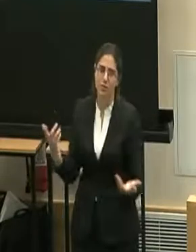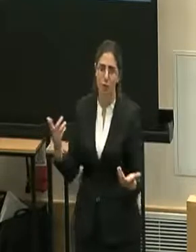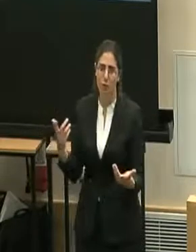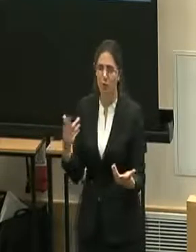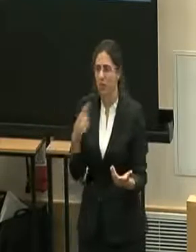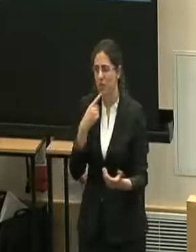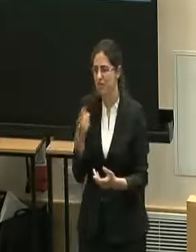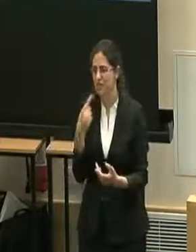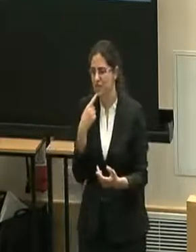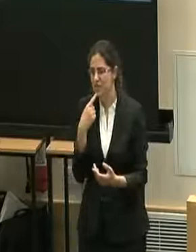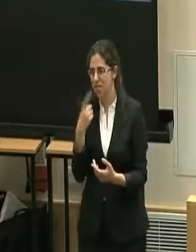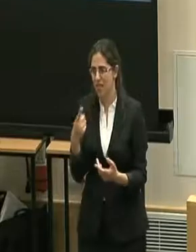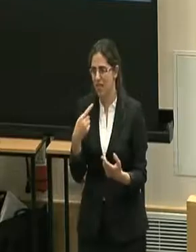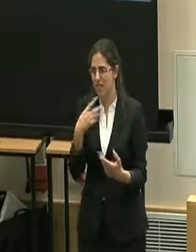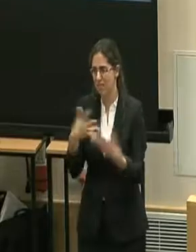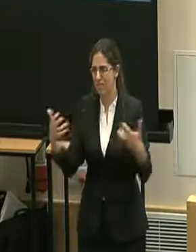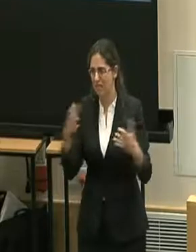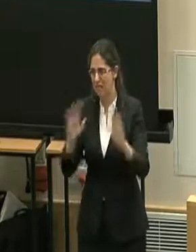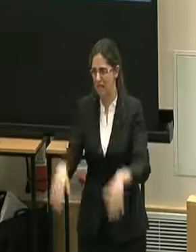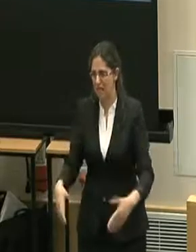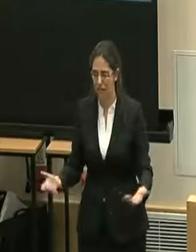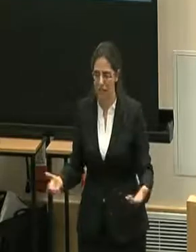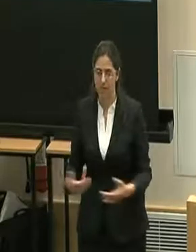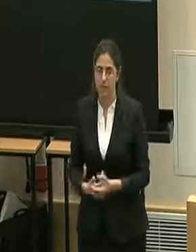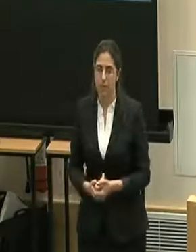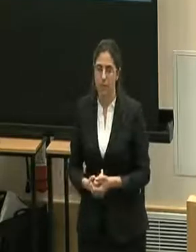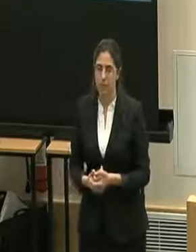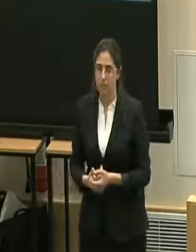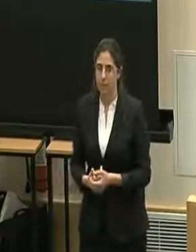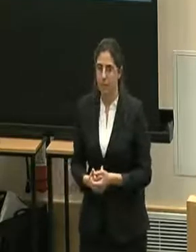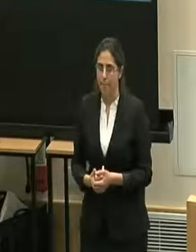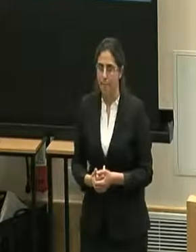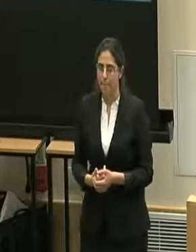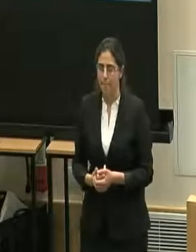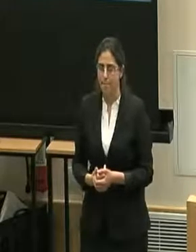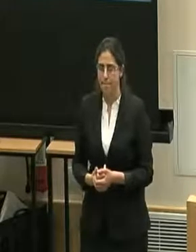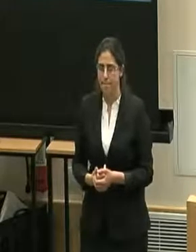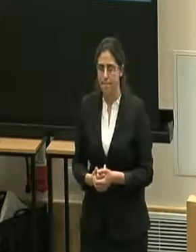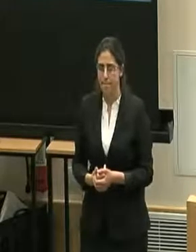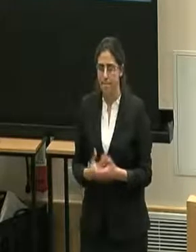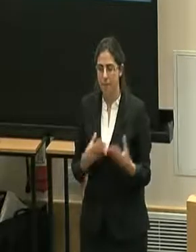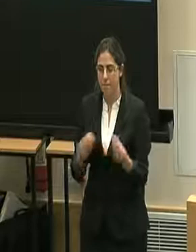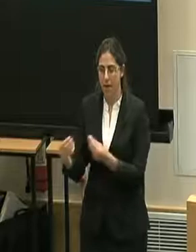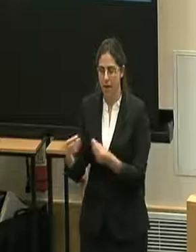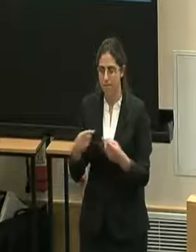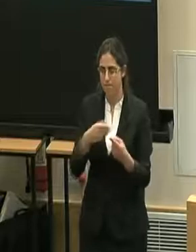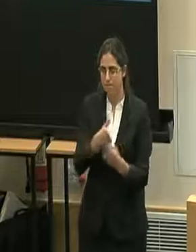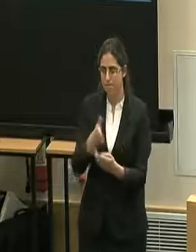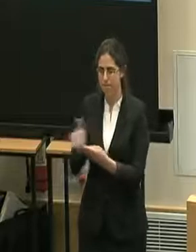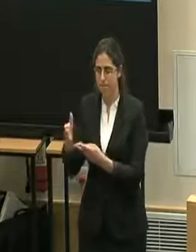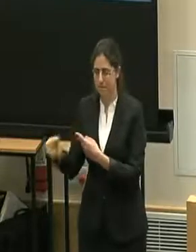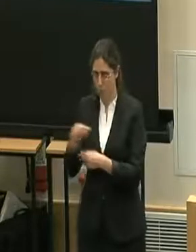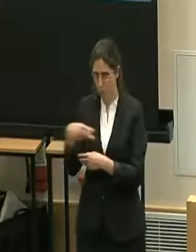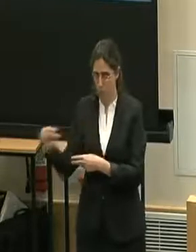almost useless to speak in those terms. There are many accounts of equality, but I'm